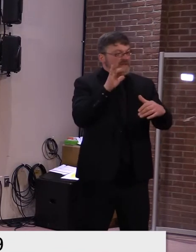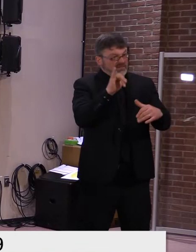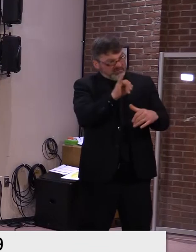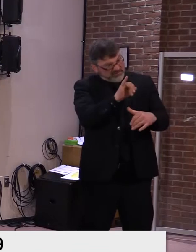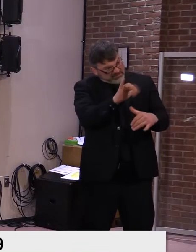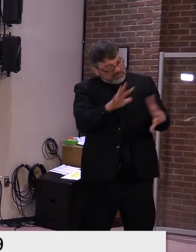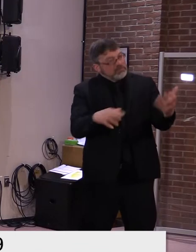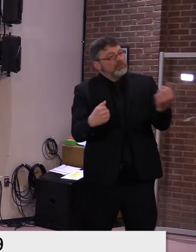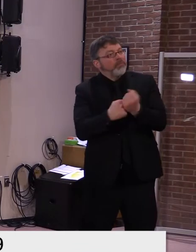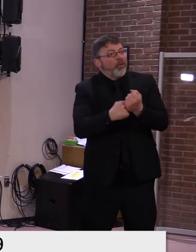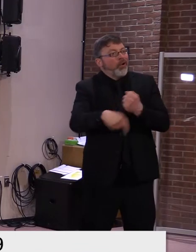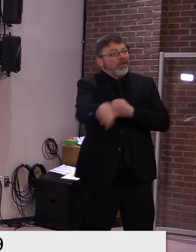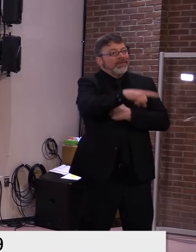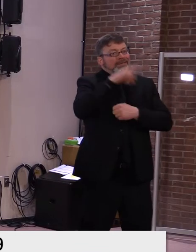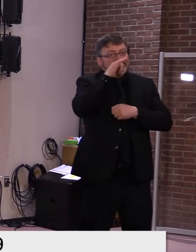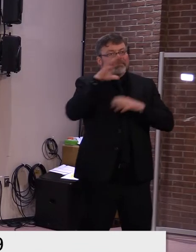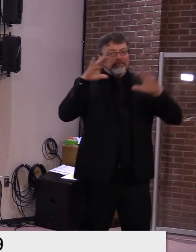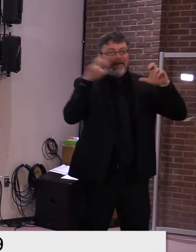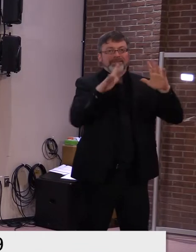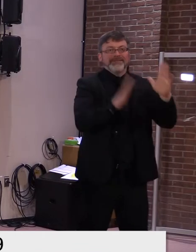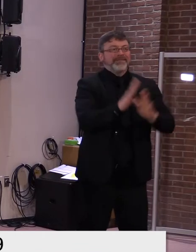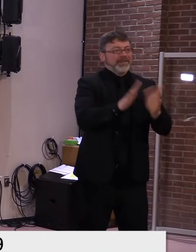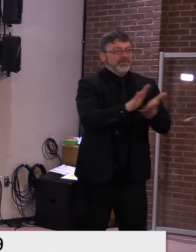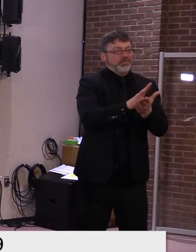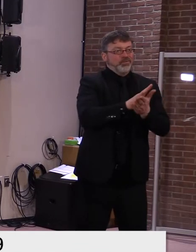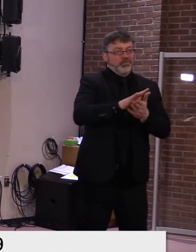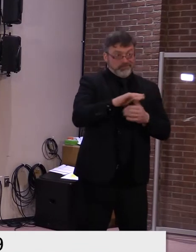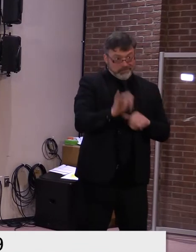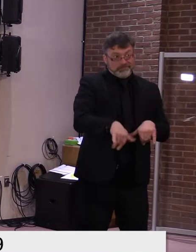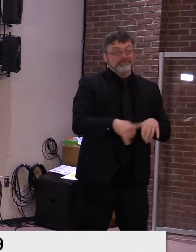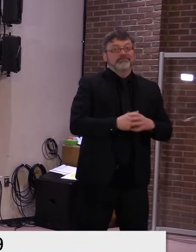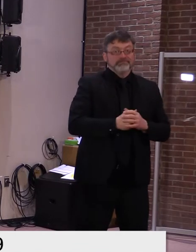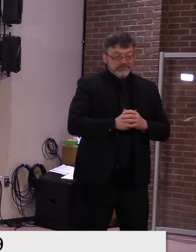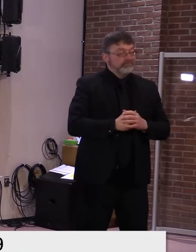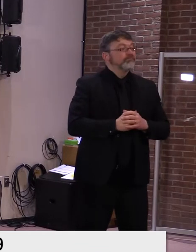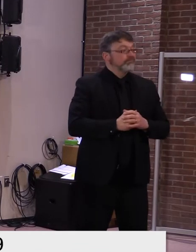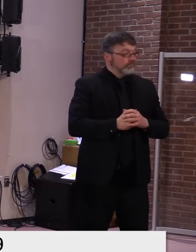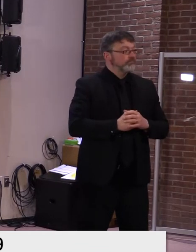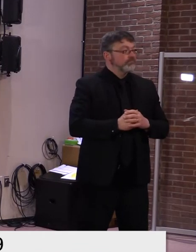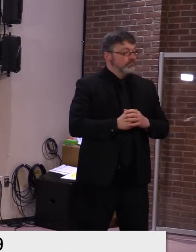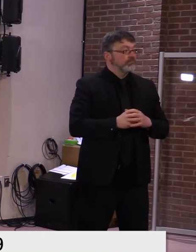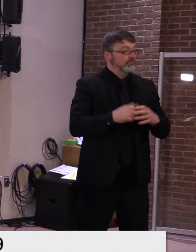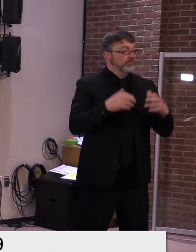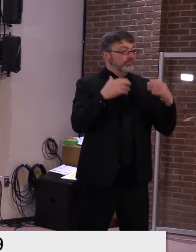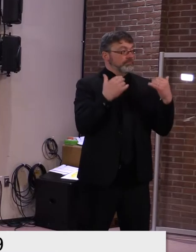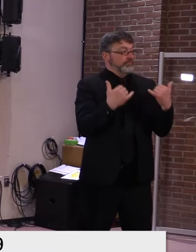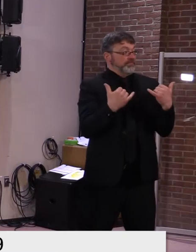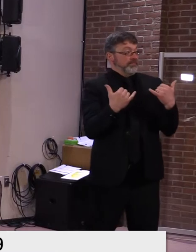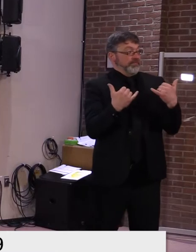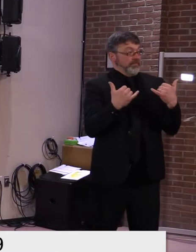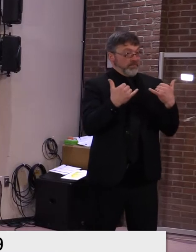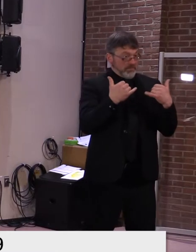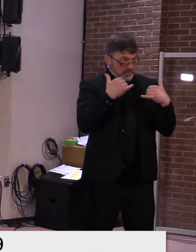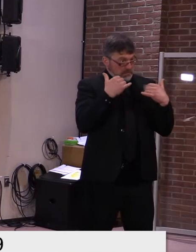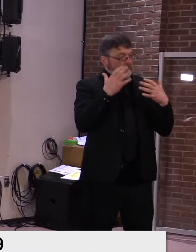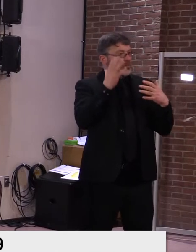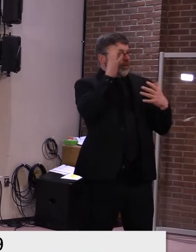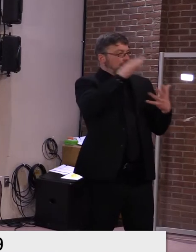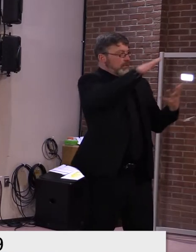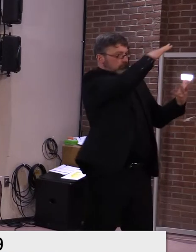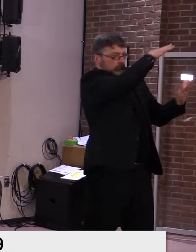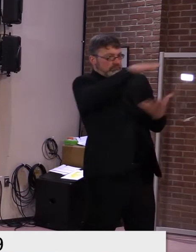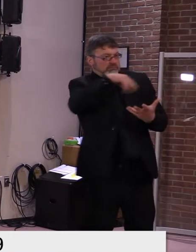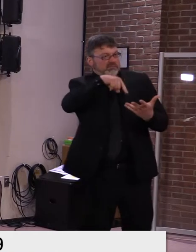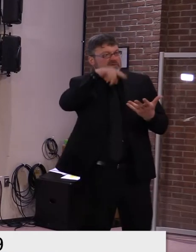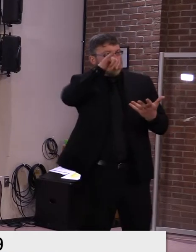week, we will receive additional doses of Johnson & Johnson, and we will ramp up vaccinations for educators again